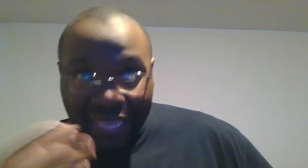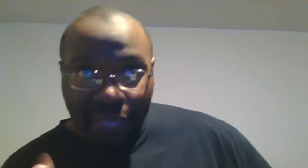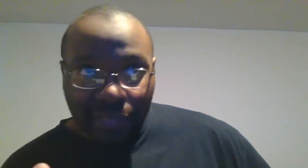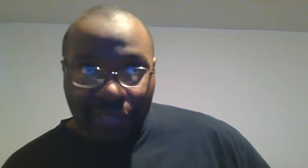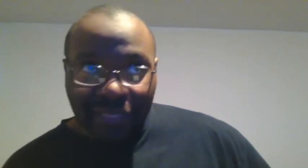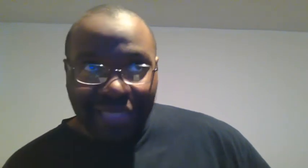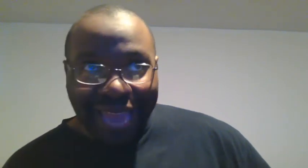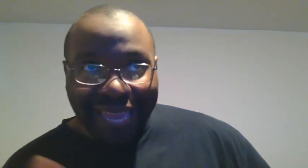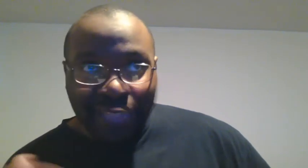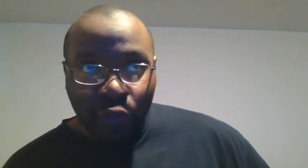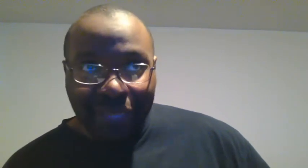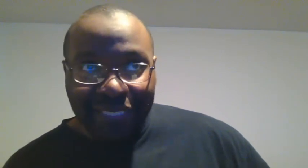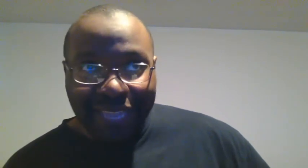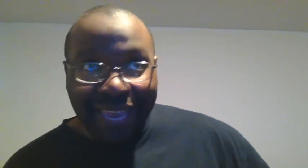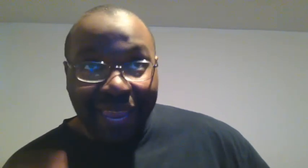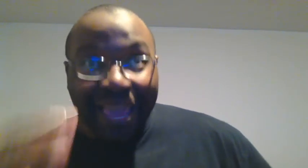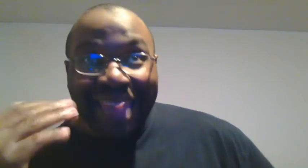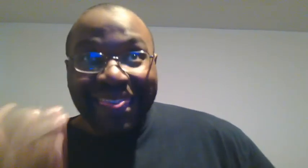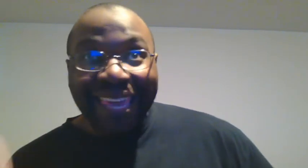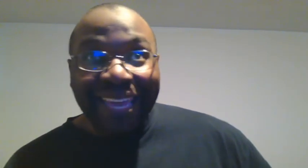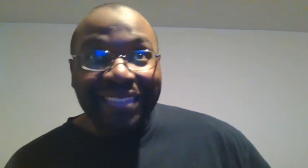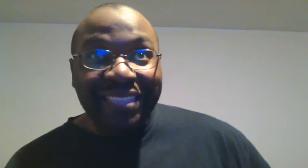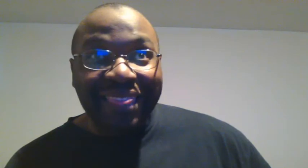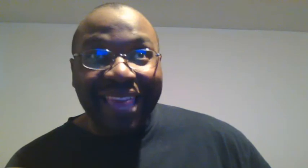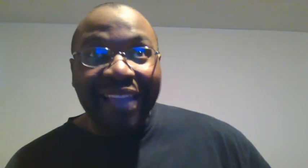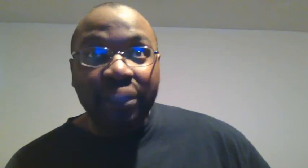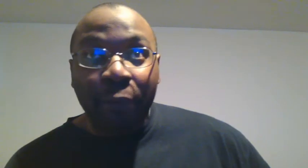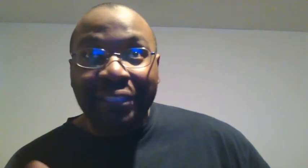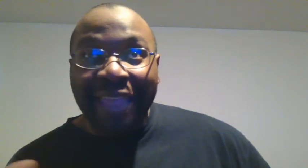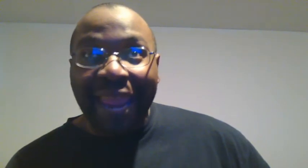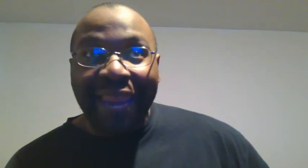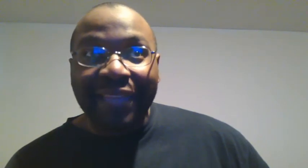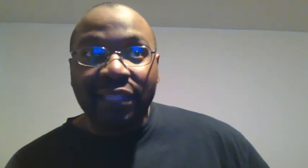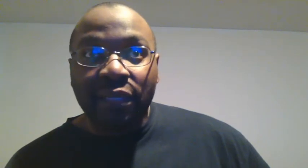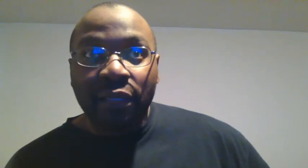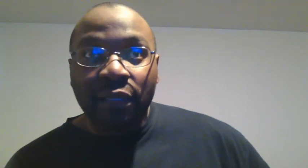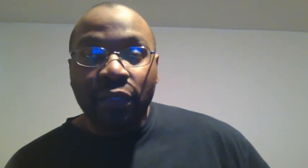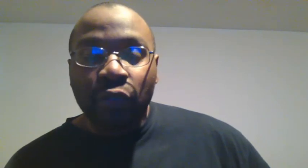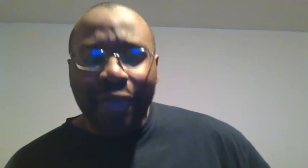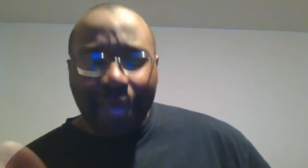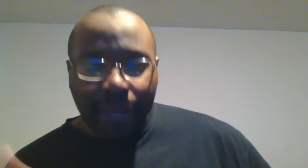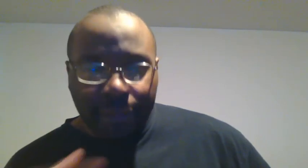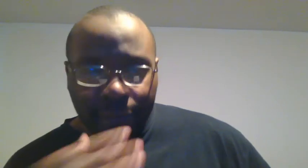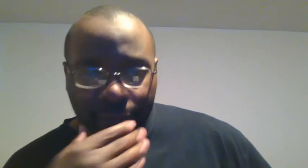Things, I guess you can say, things that pertain to God.